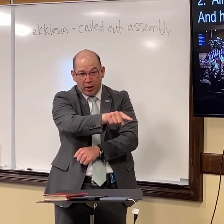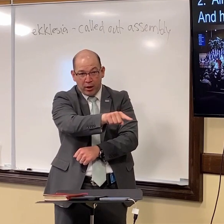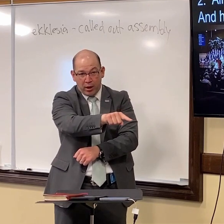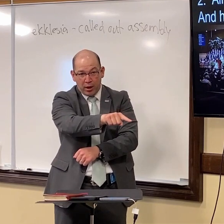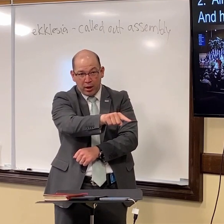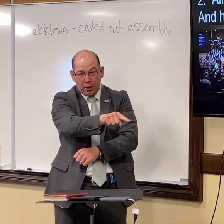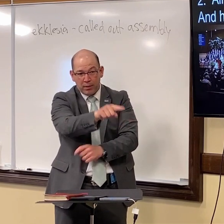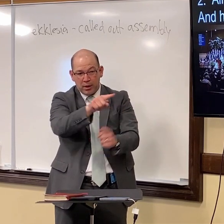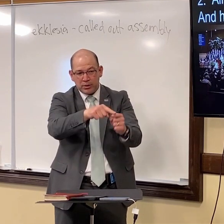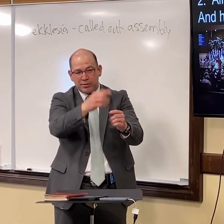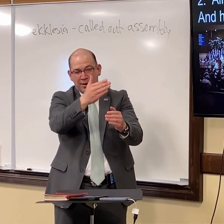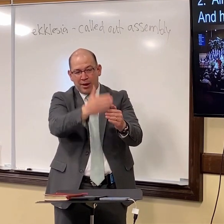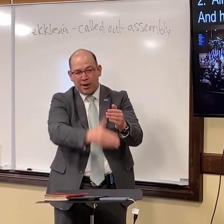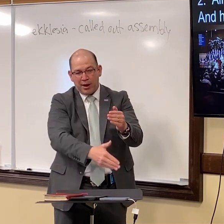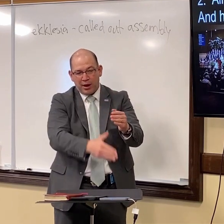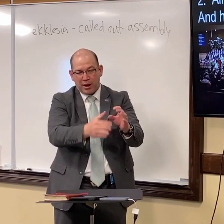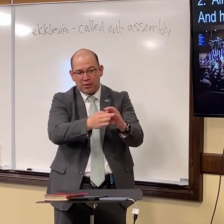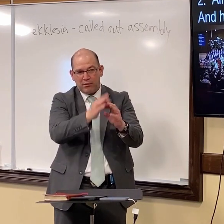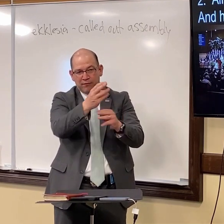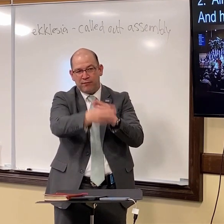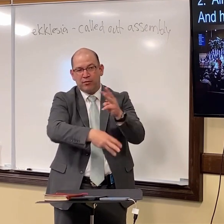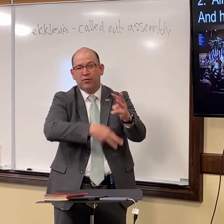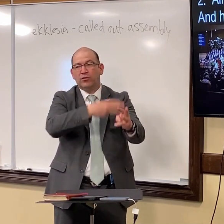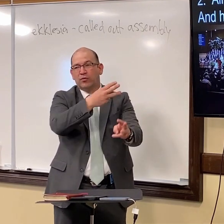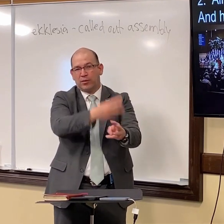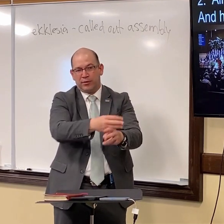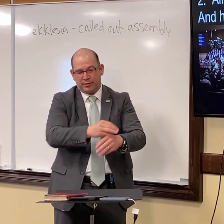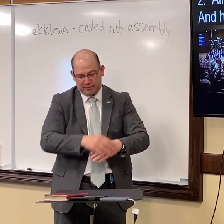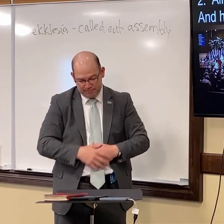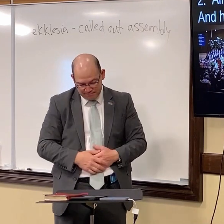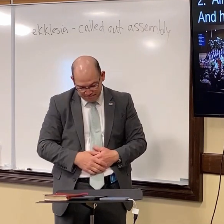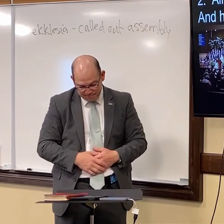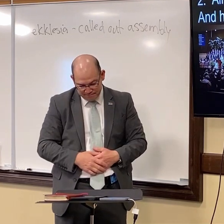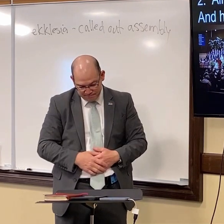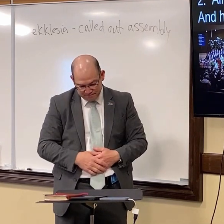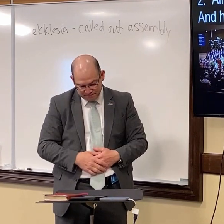And Jesus promised he would be with them until the end of the world.